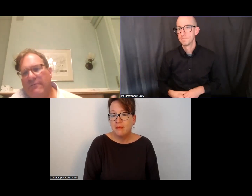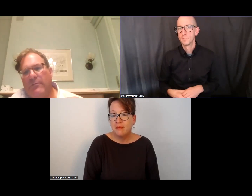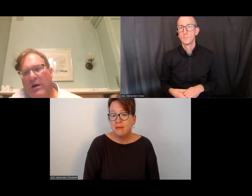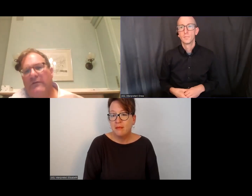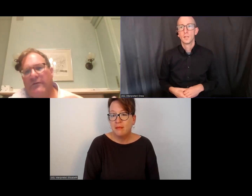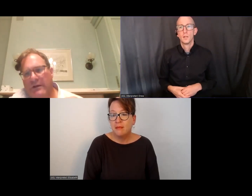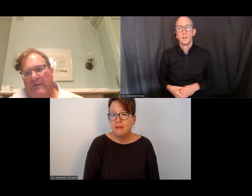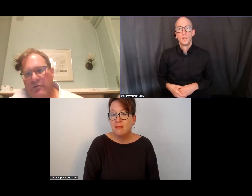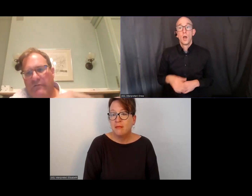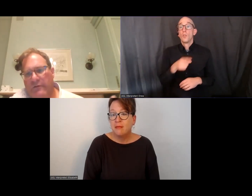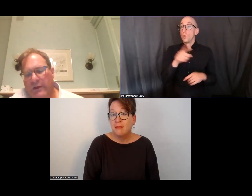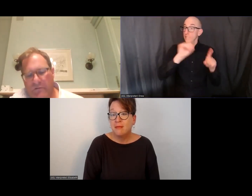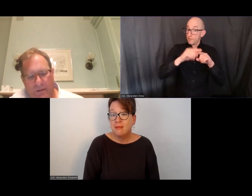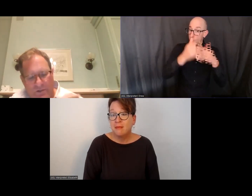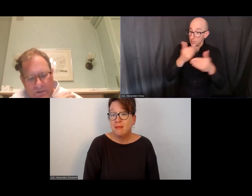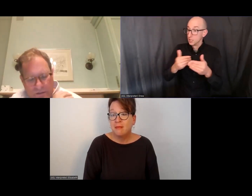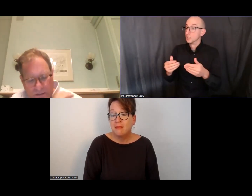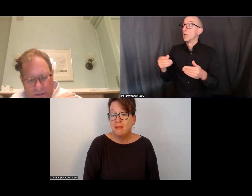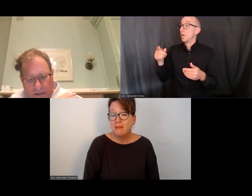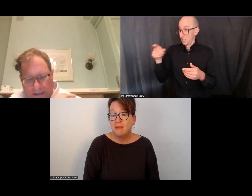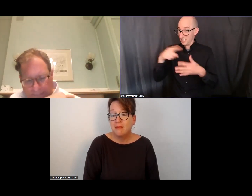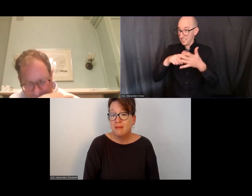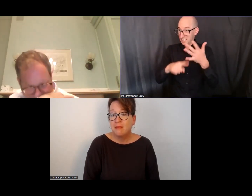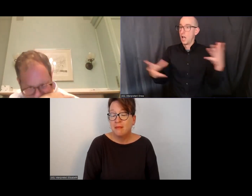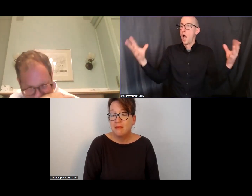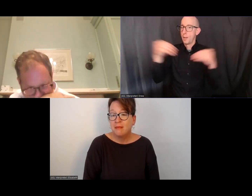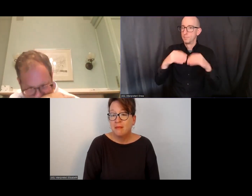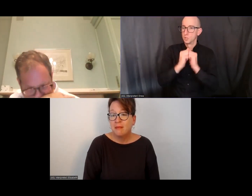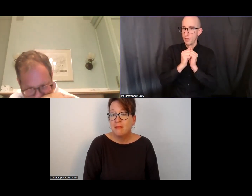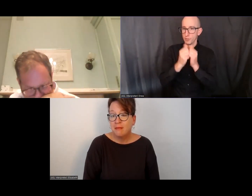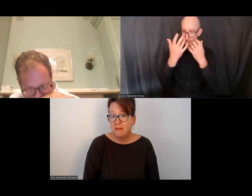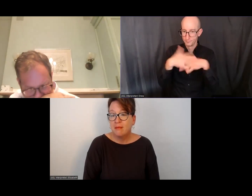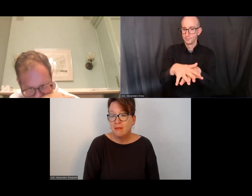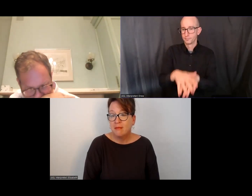these different processes that you've mentioned.